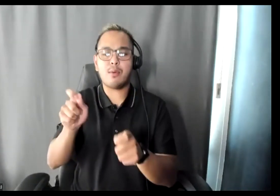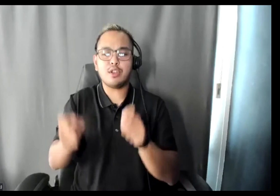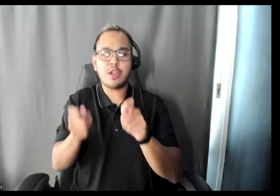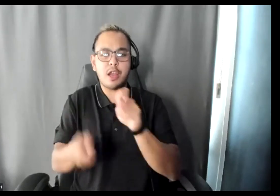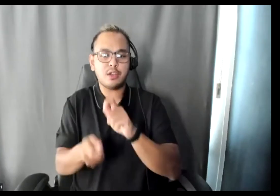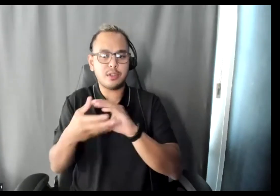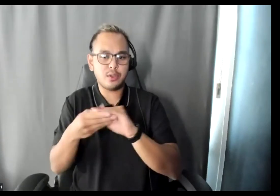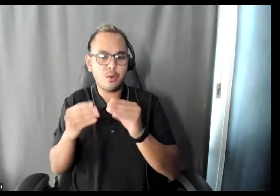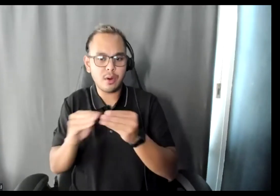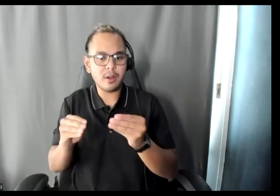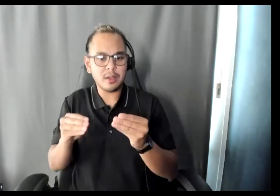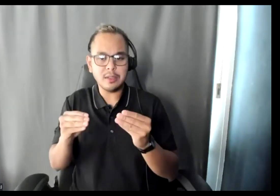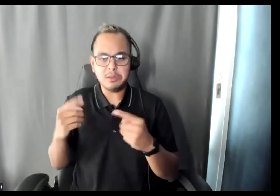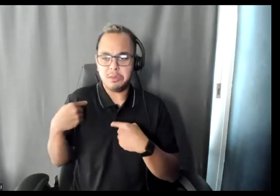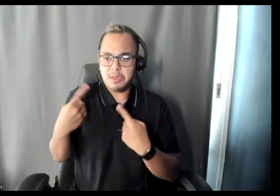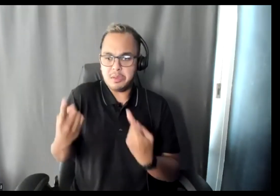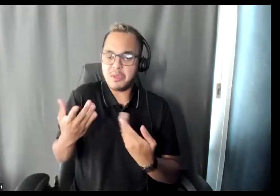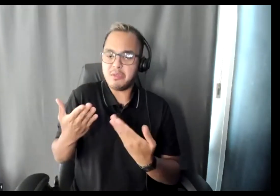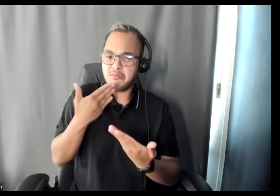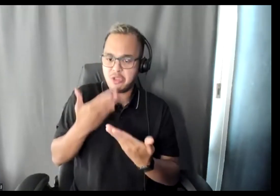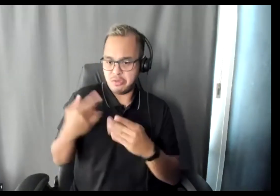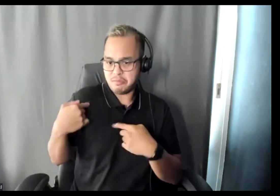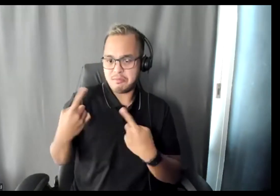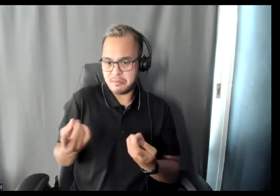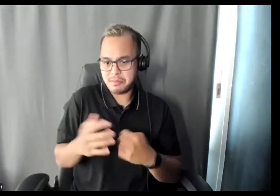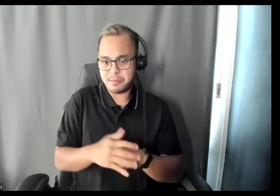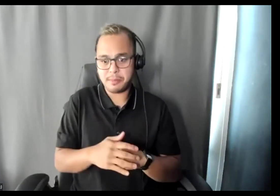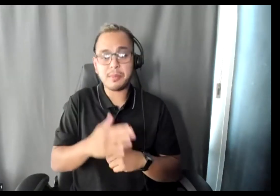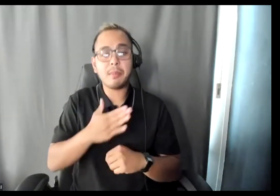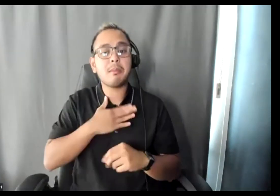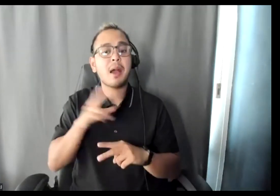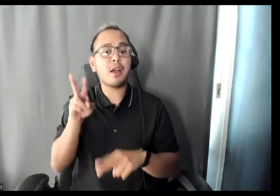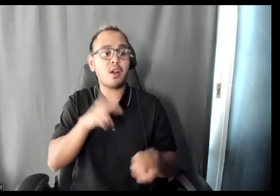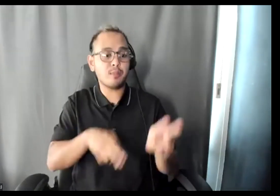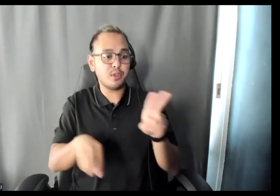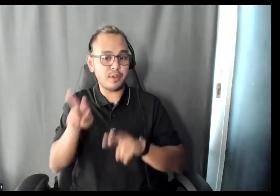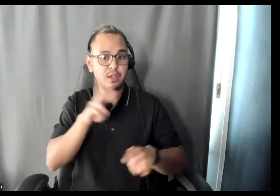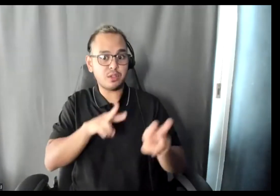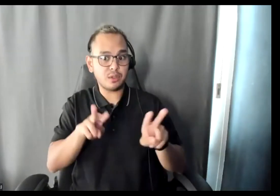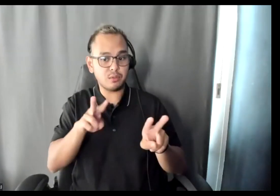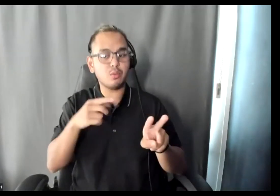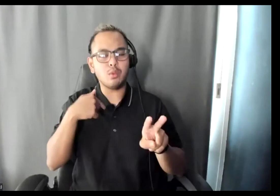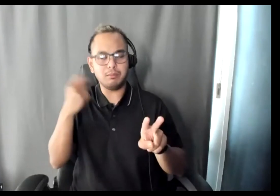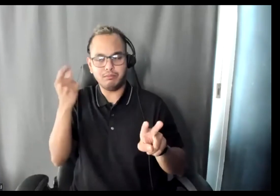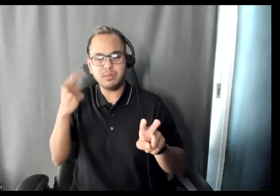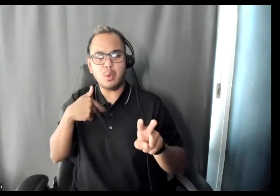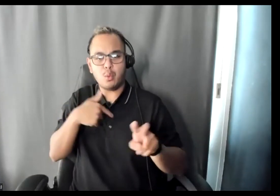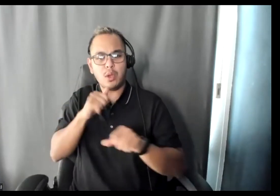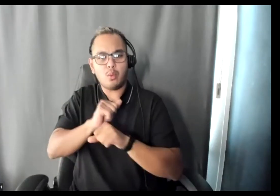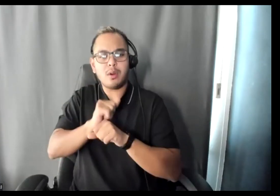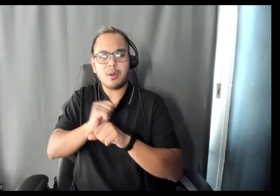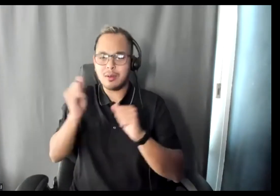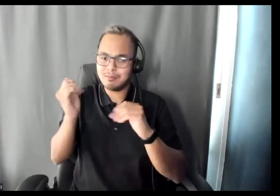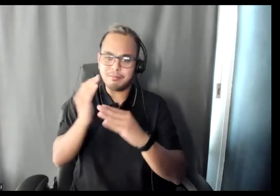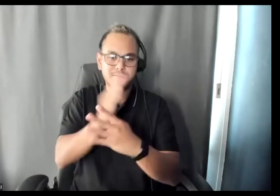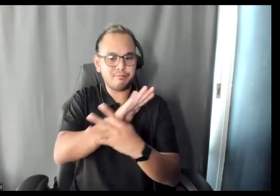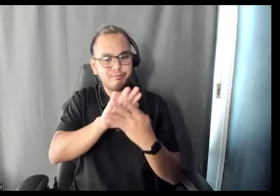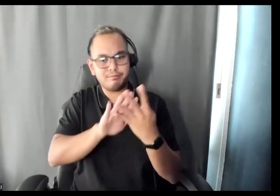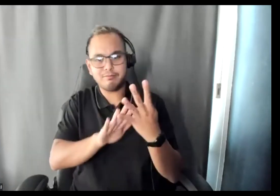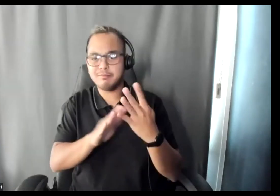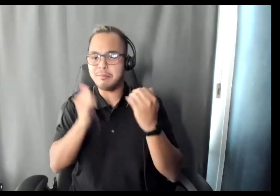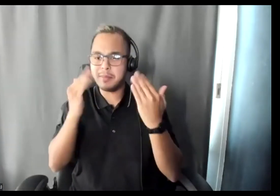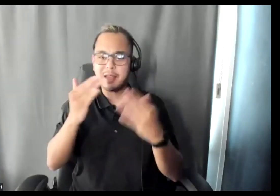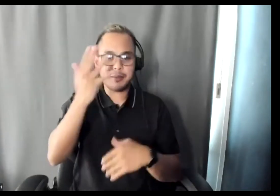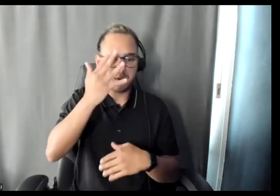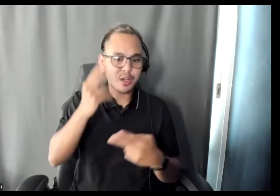taken. I will say my observation of advocates, we work across a whole range of issues, right? Not just housing, but everything from immigration,